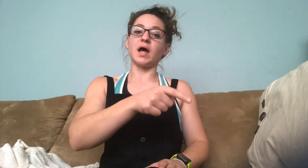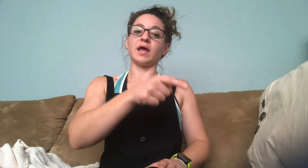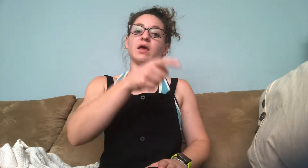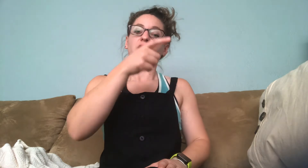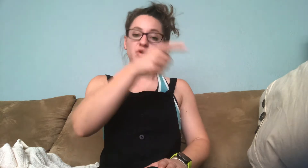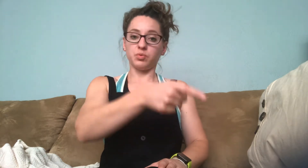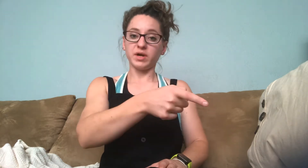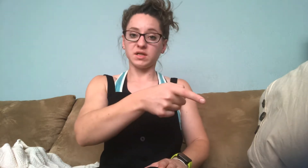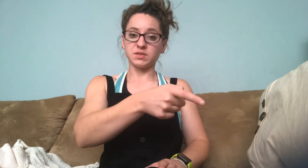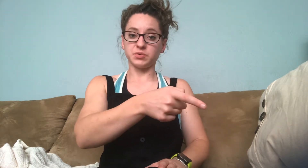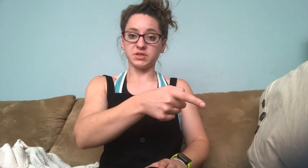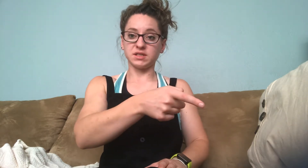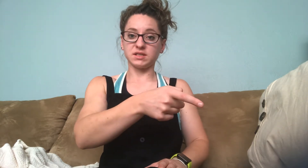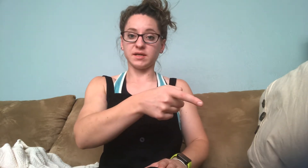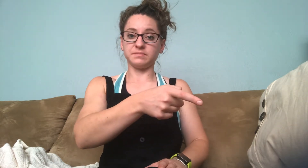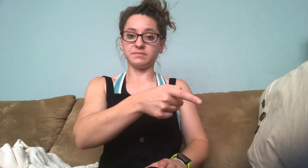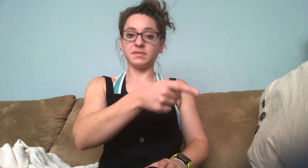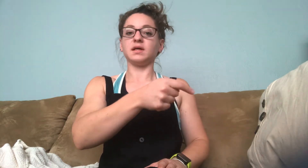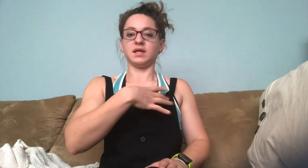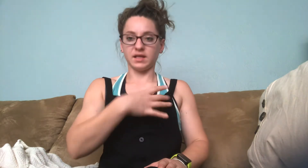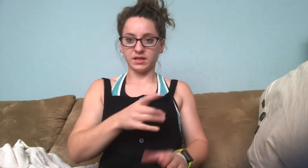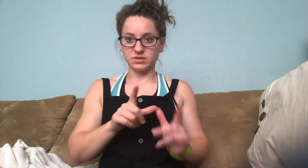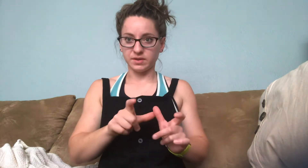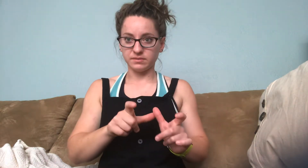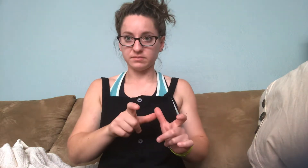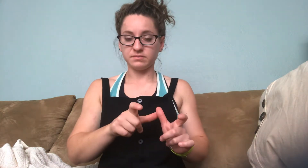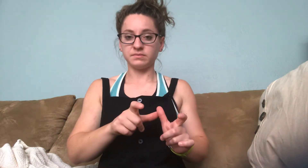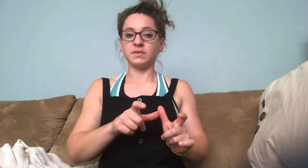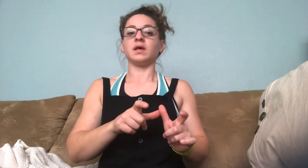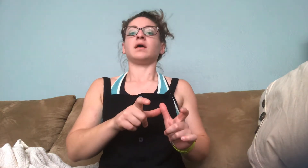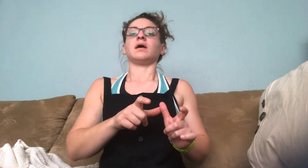reason why you're pointing to this person instead. He likes to run.